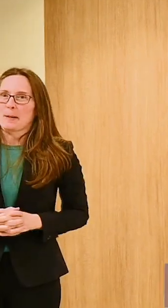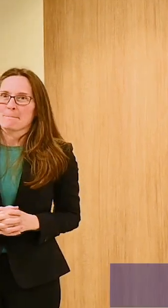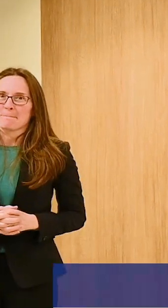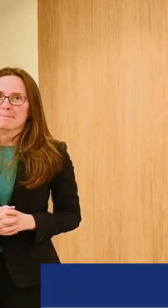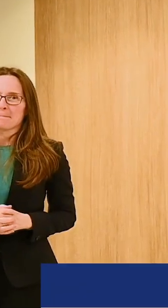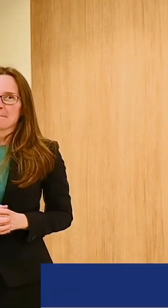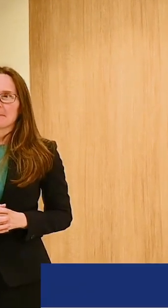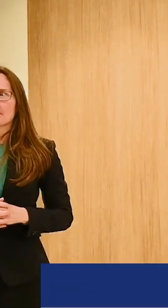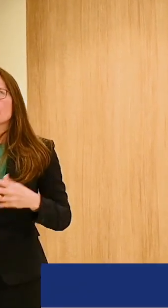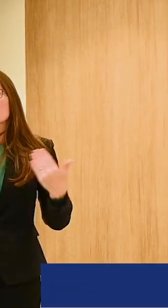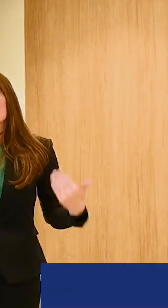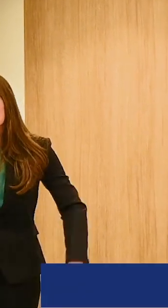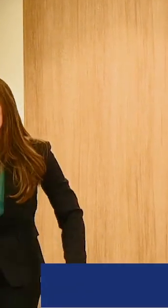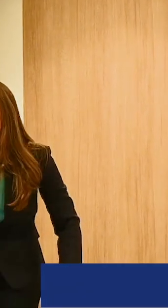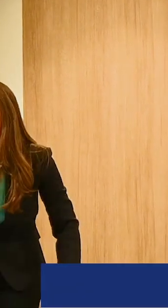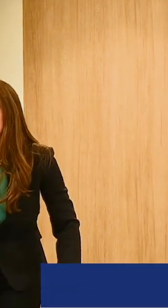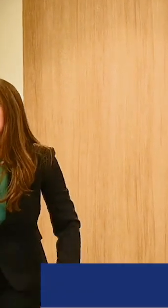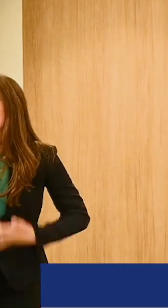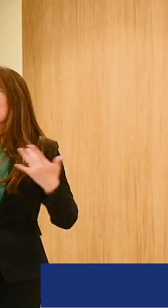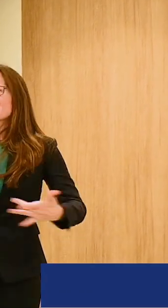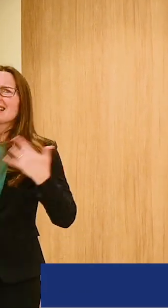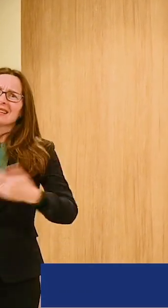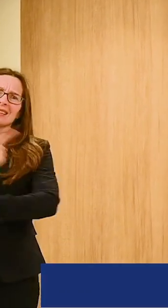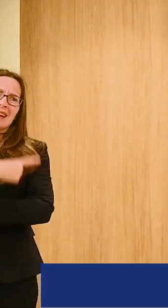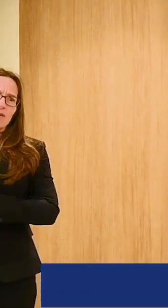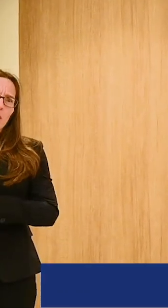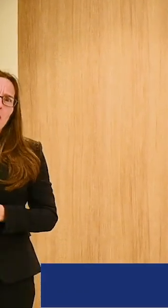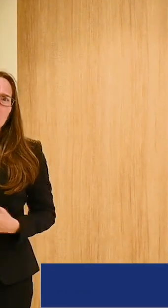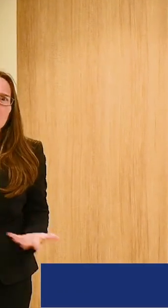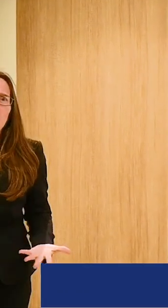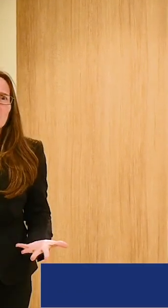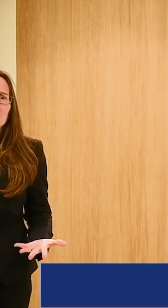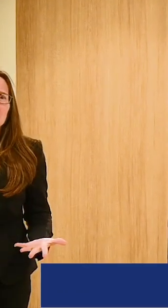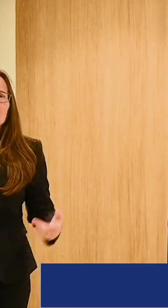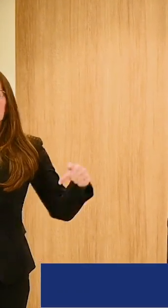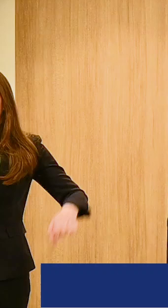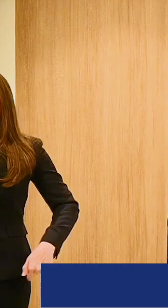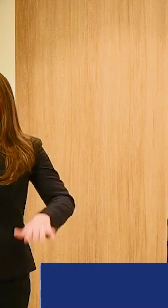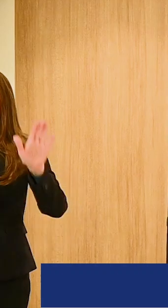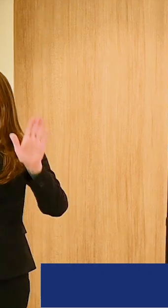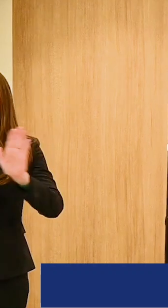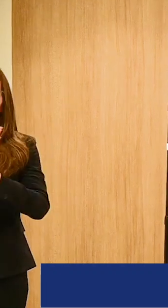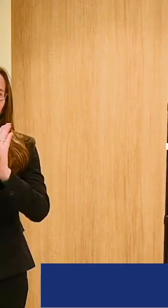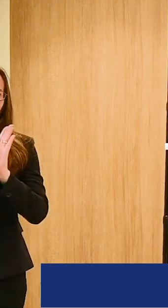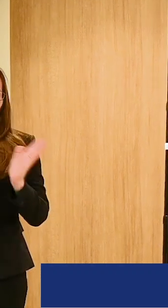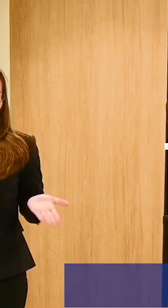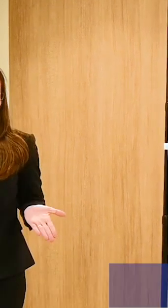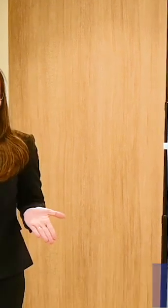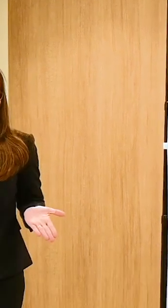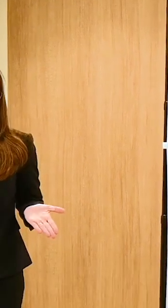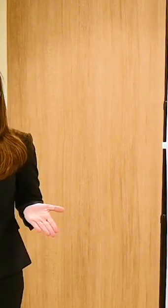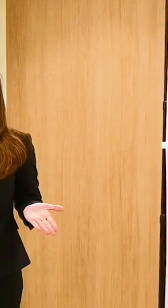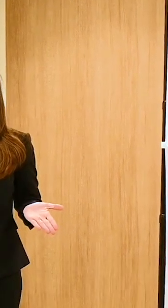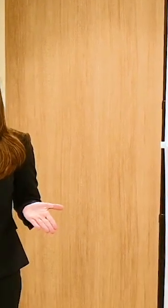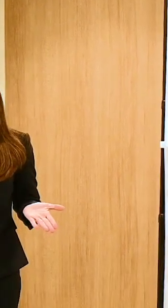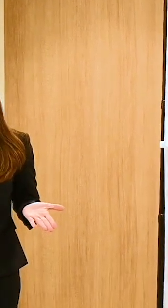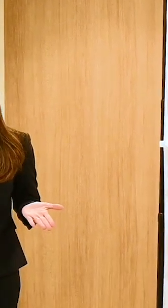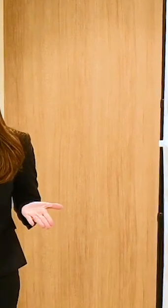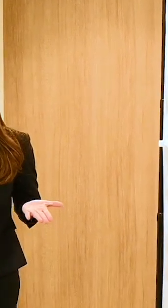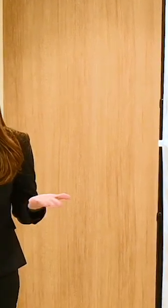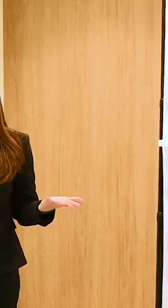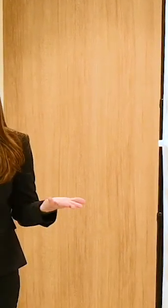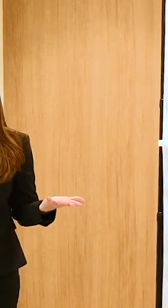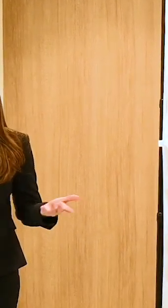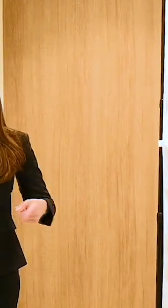What an exciting day for Howard County and the great state of Maryland. I can't tell you how glad and proud I am to